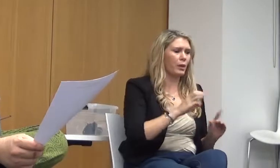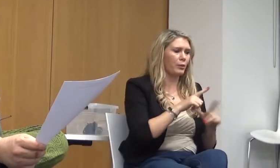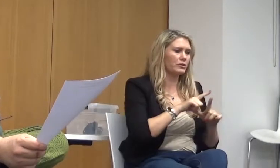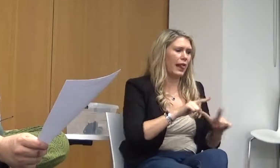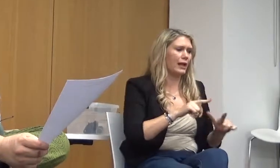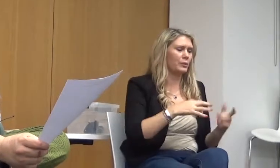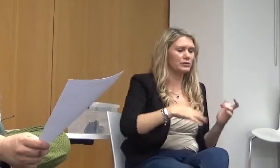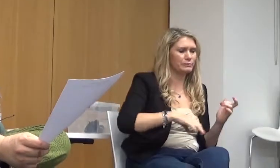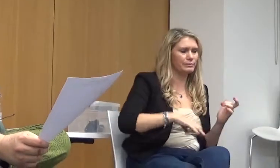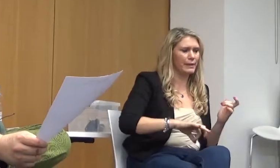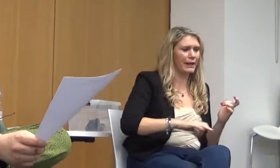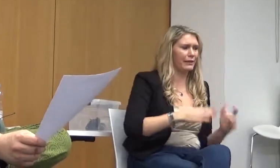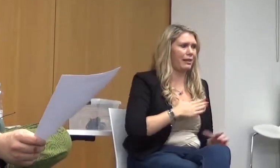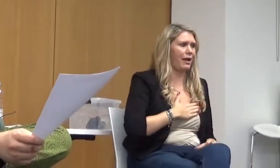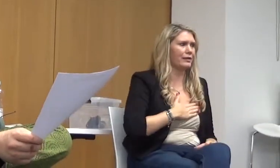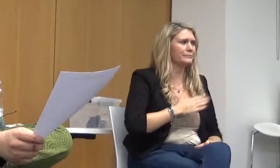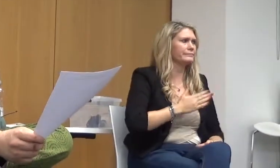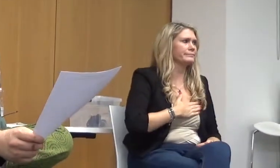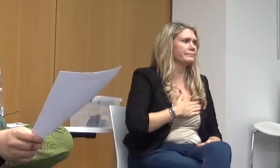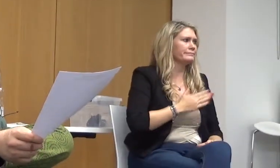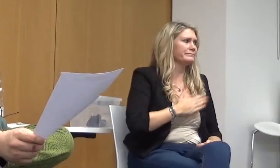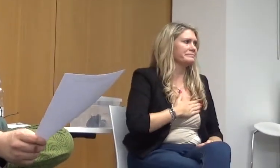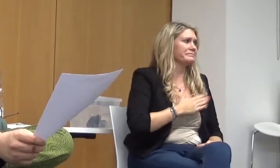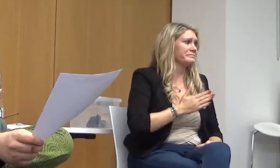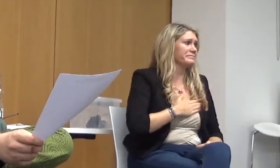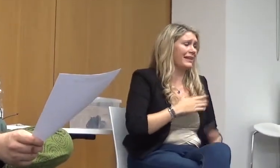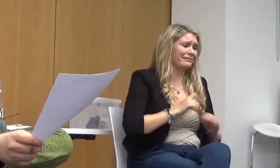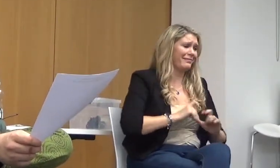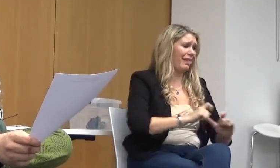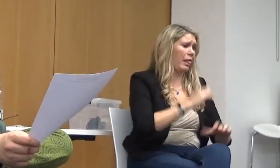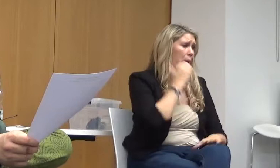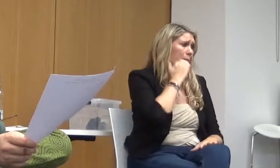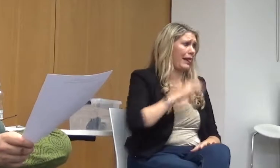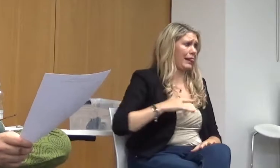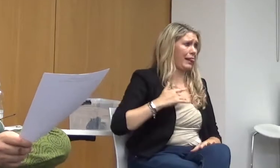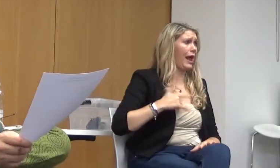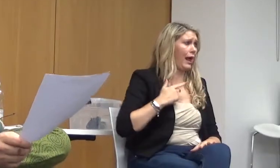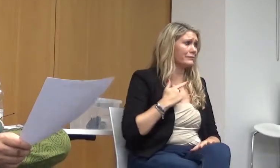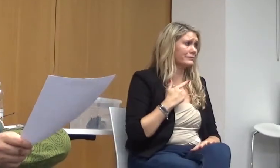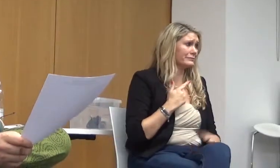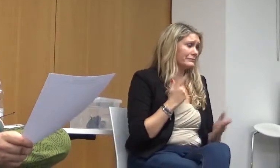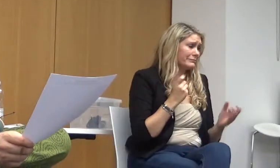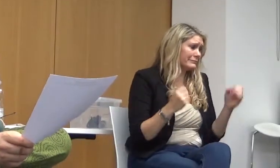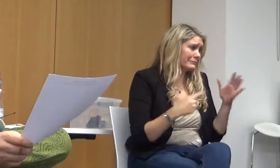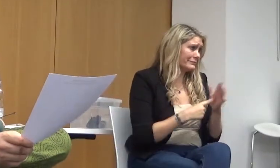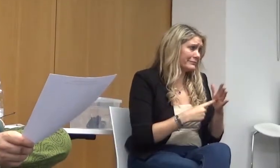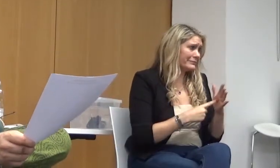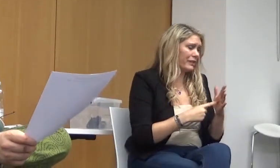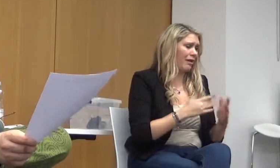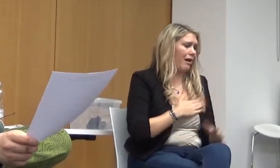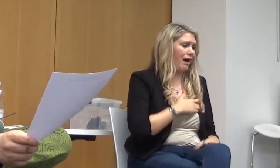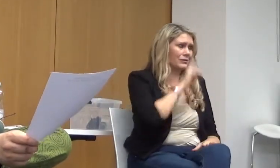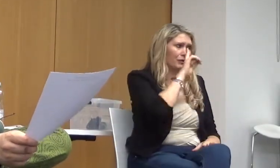band. Heart beat, beat, beat of Black Lives Still Matter. Hearts can't be beaten back to